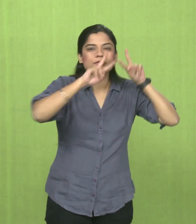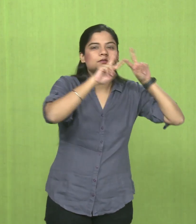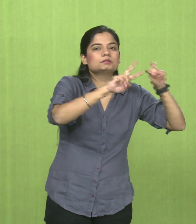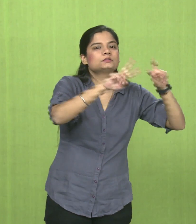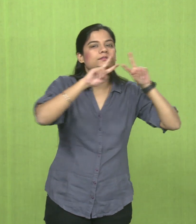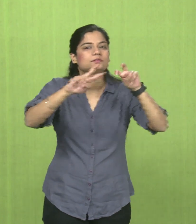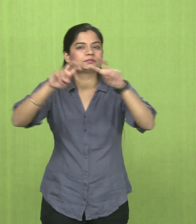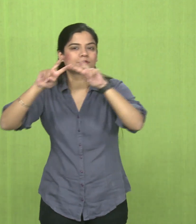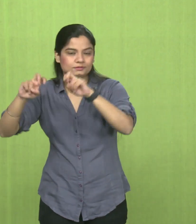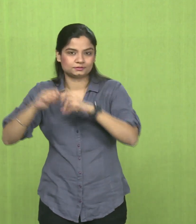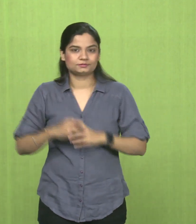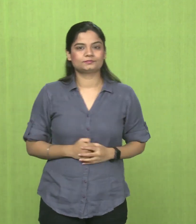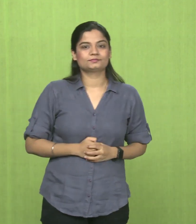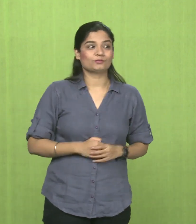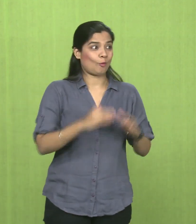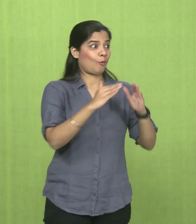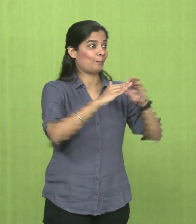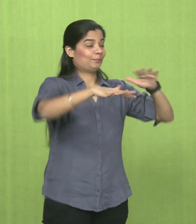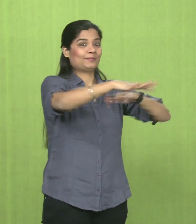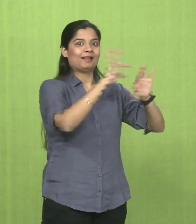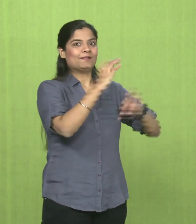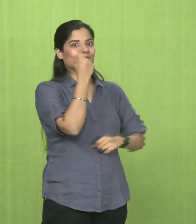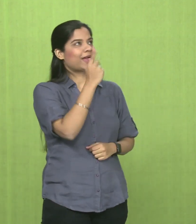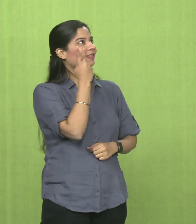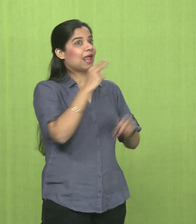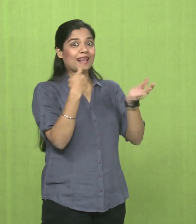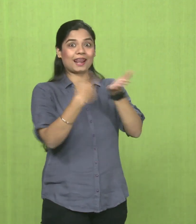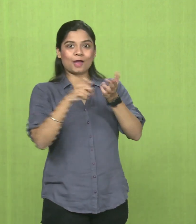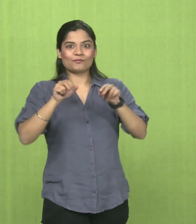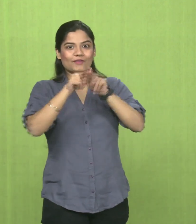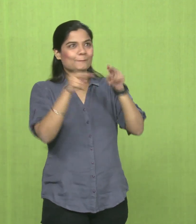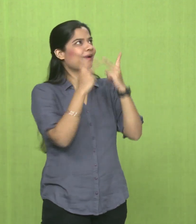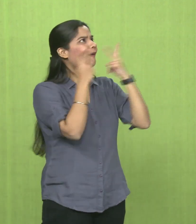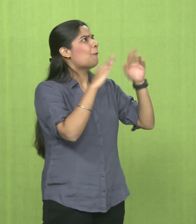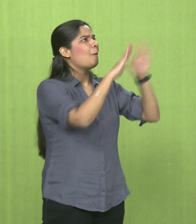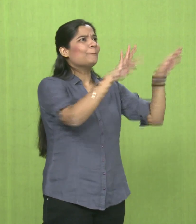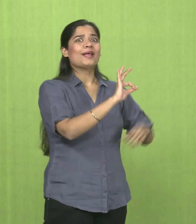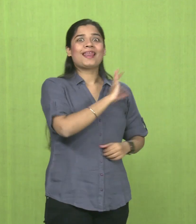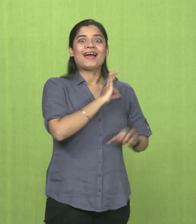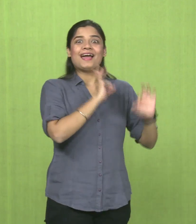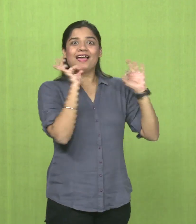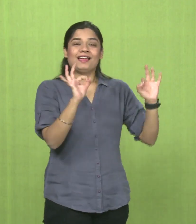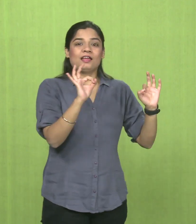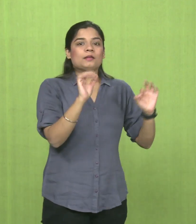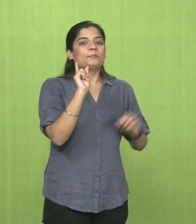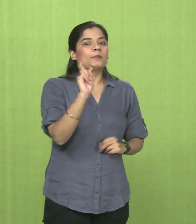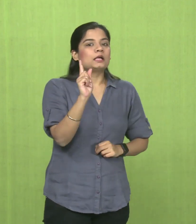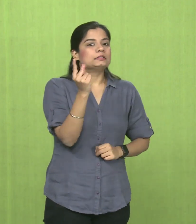clear. So it's important to do the research before buying the house. Rahul's family likes the